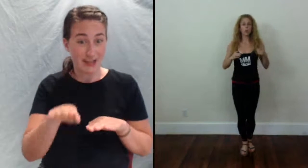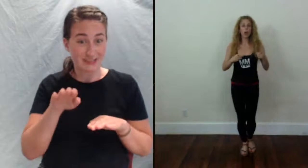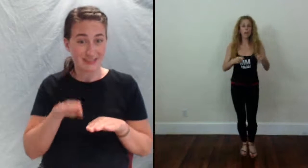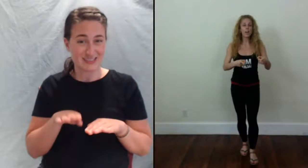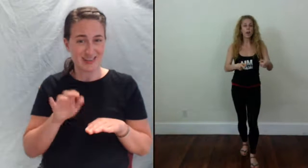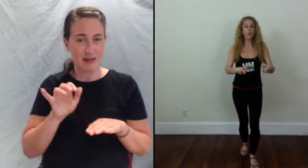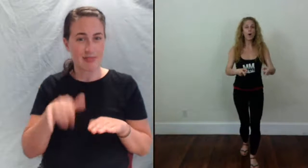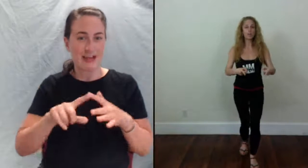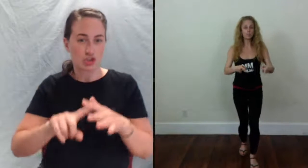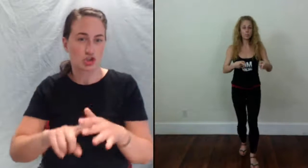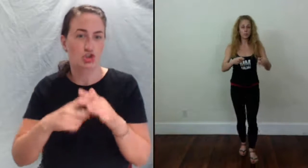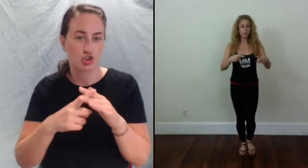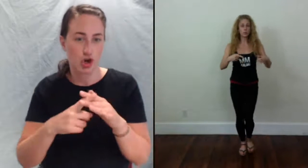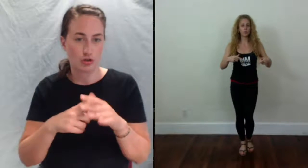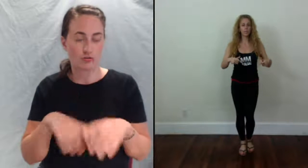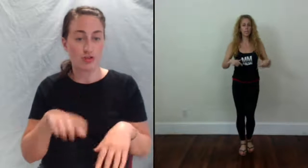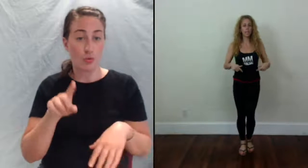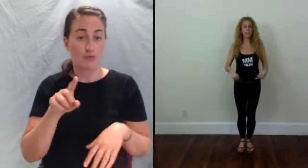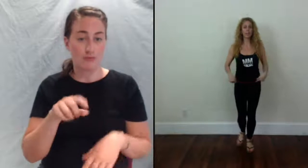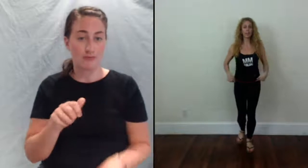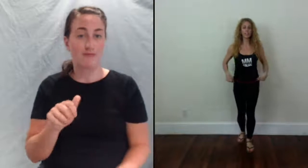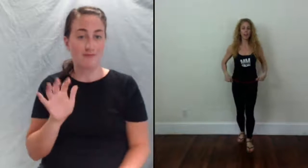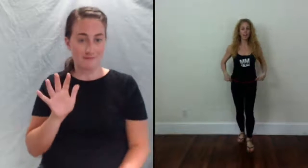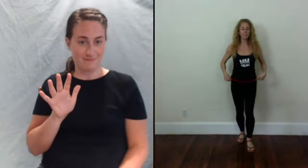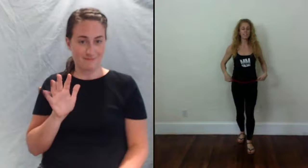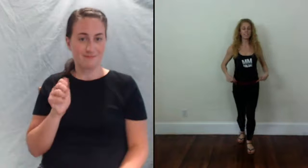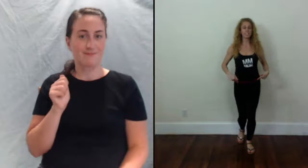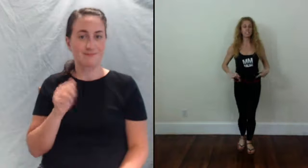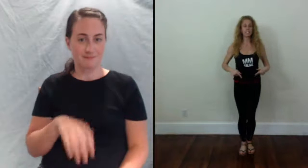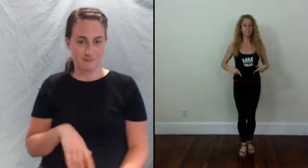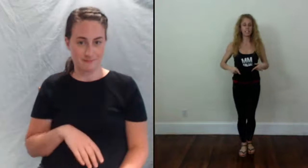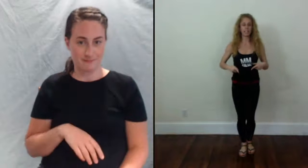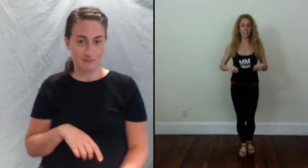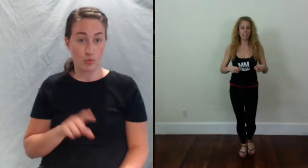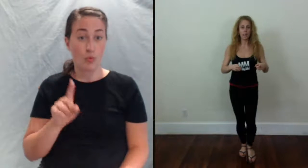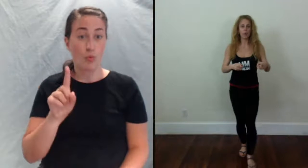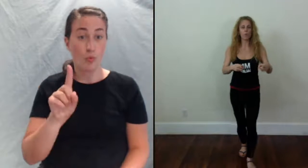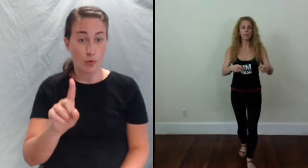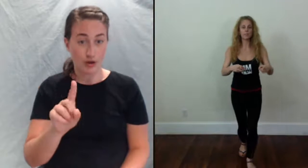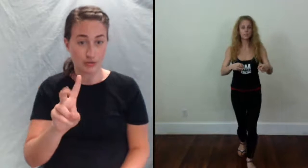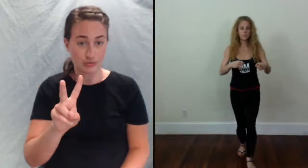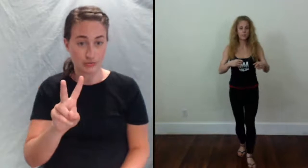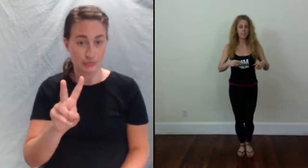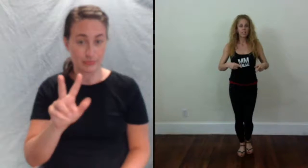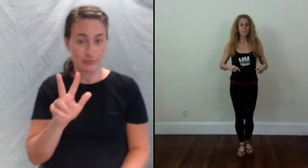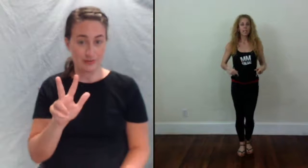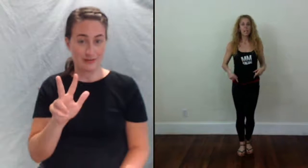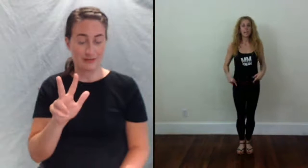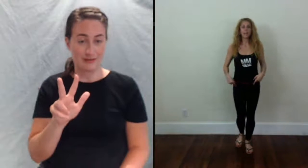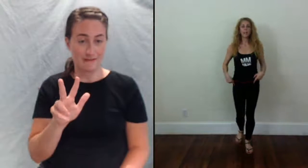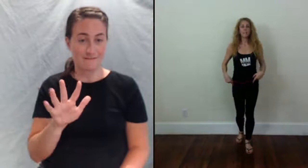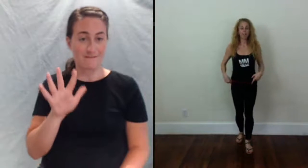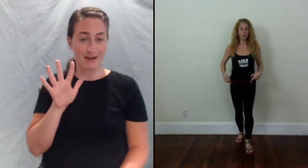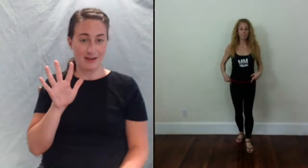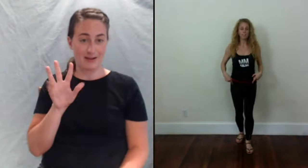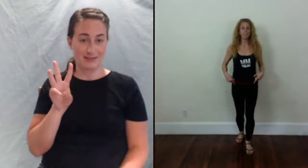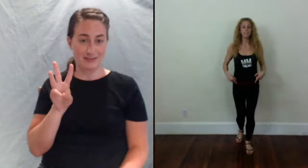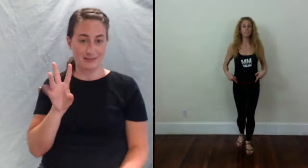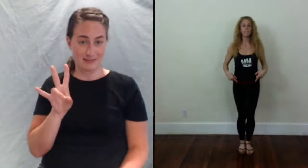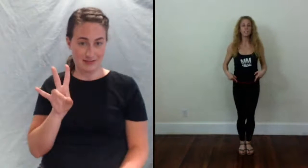So we're gonna call that our 1, 2, 3, and our 5, 6, 7, and our 1, and